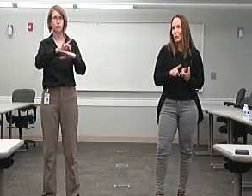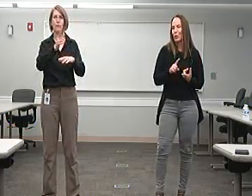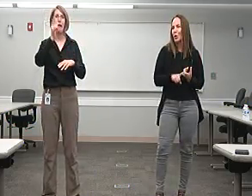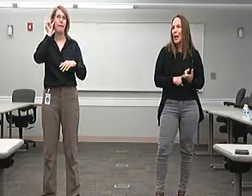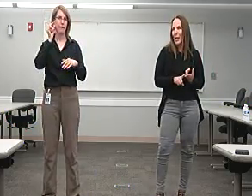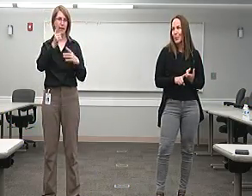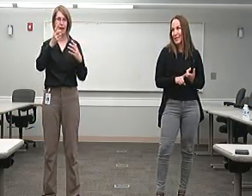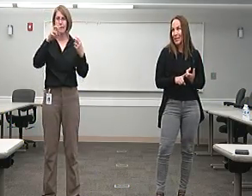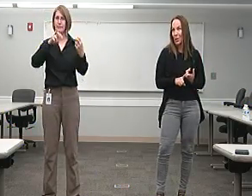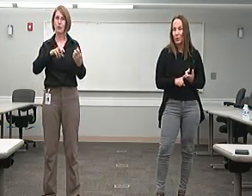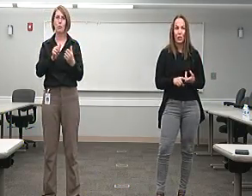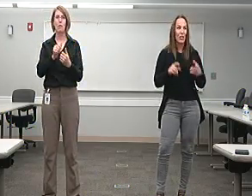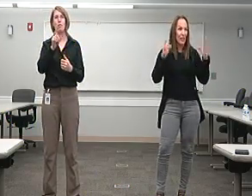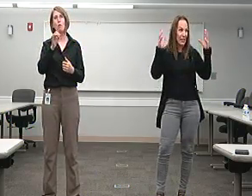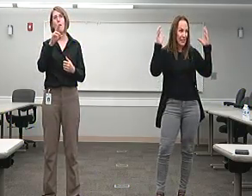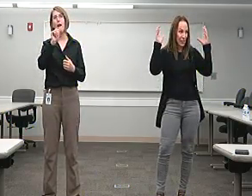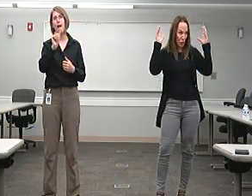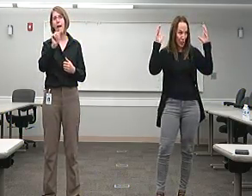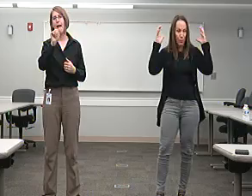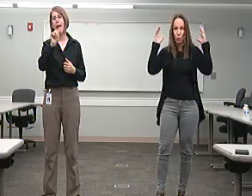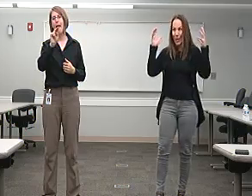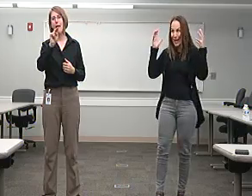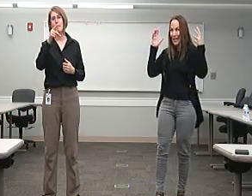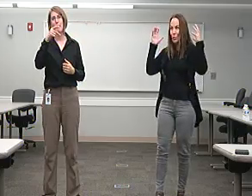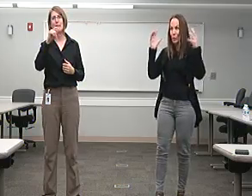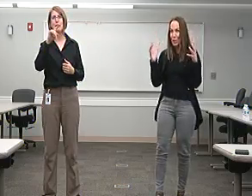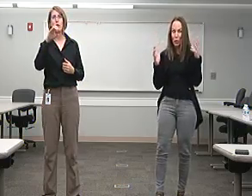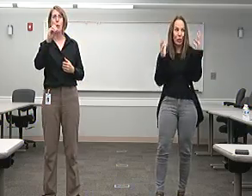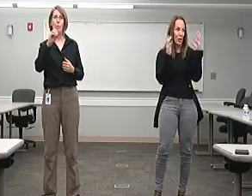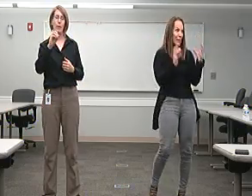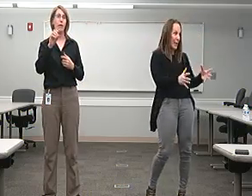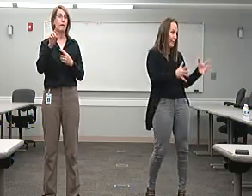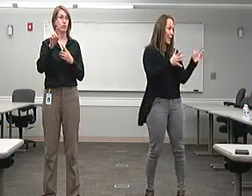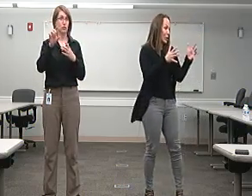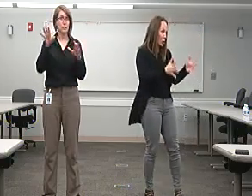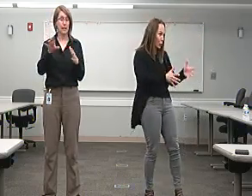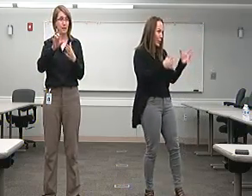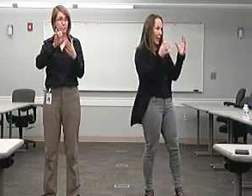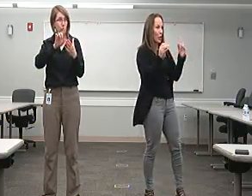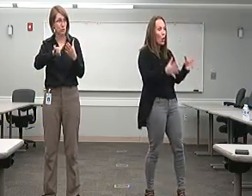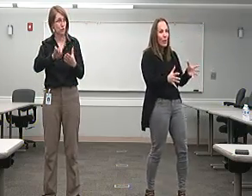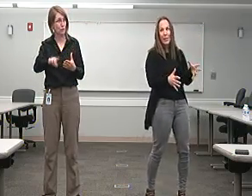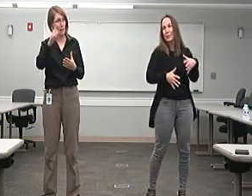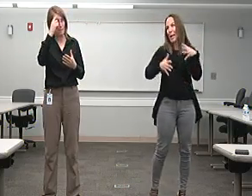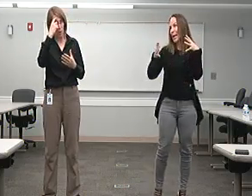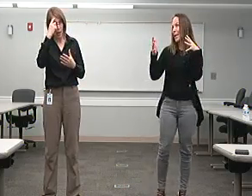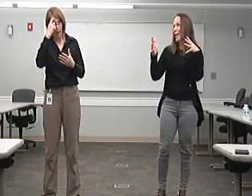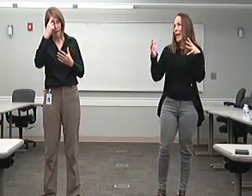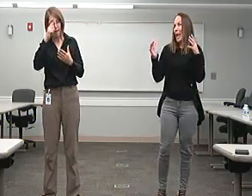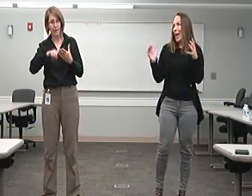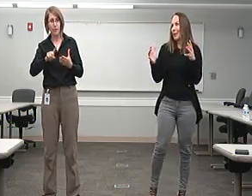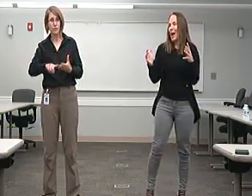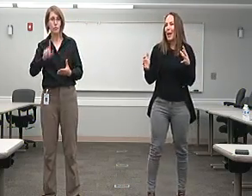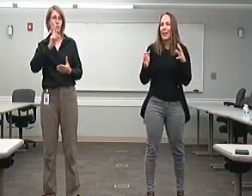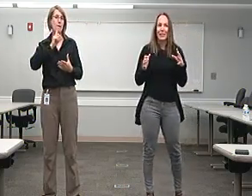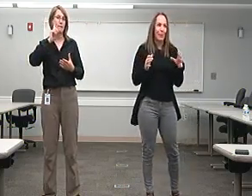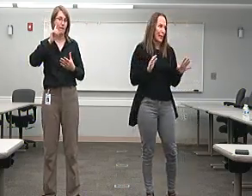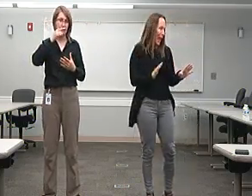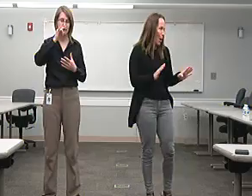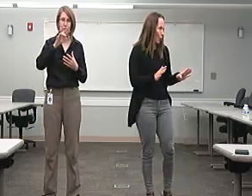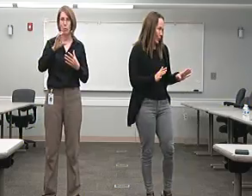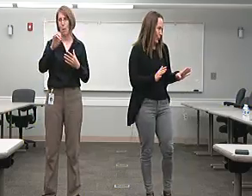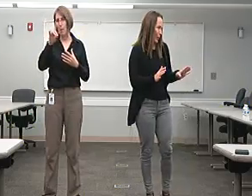Petito, and she does brain research on deaf children and codas, and I got to spend an hour with